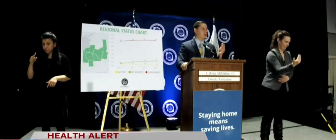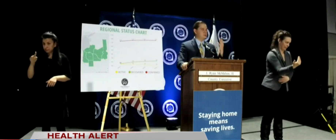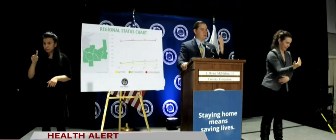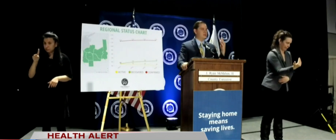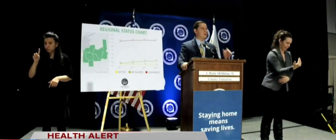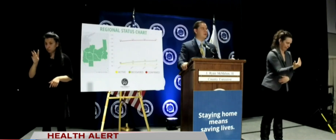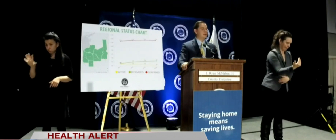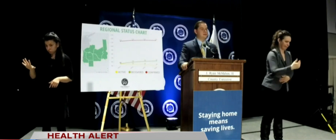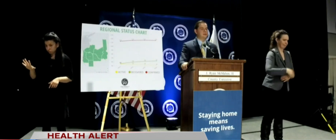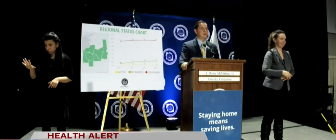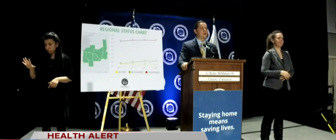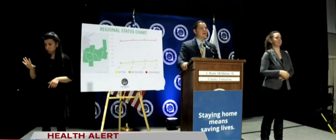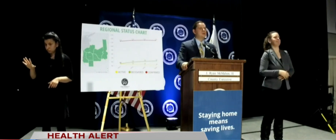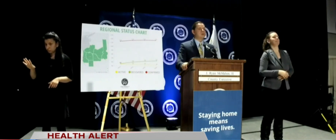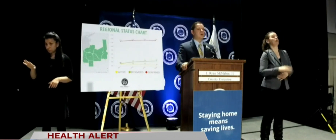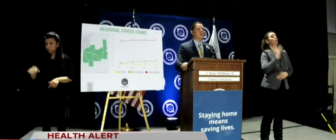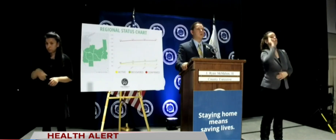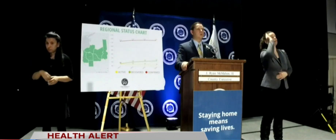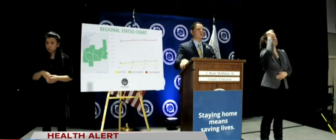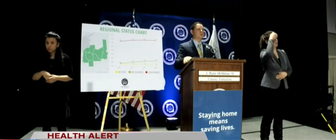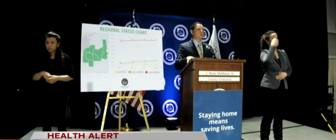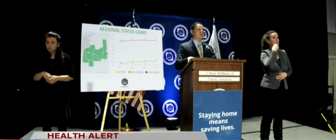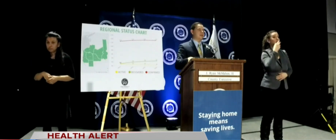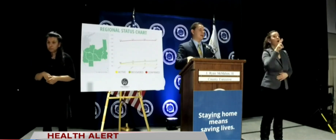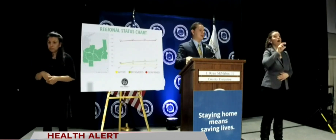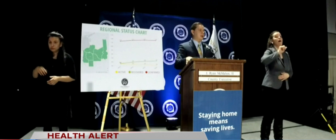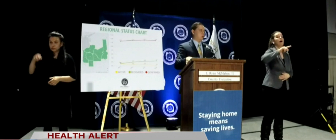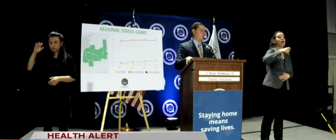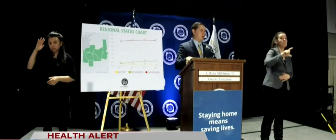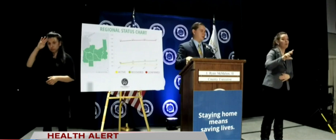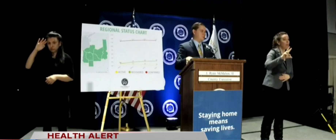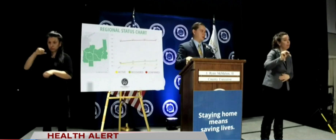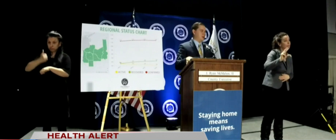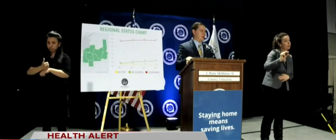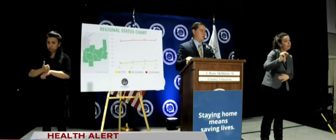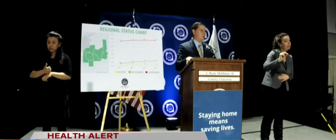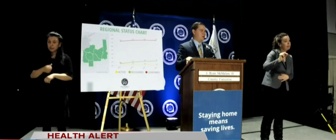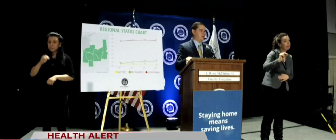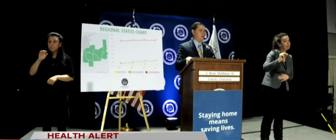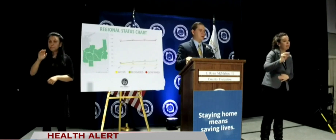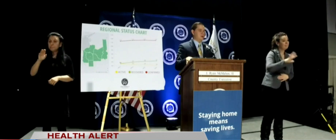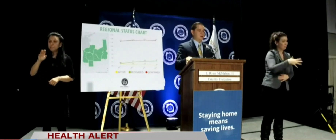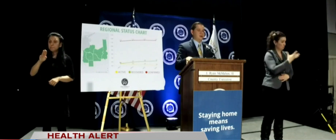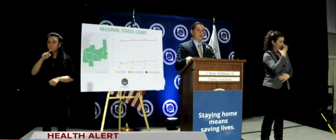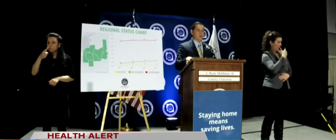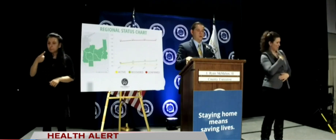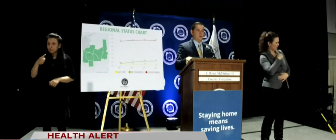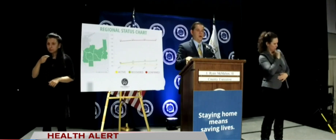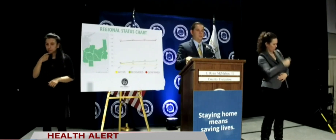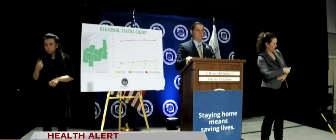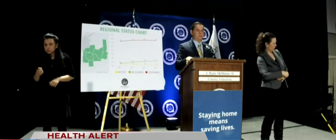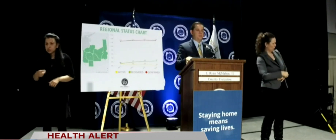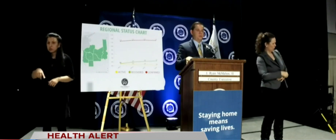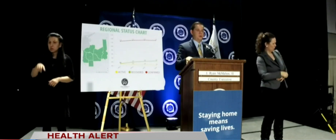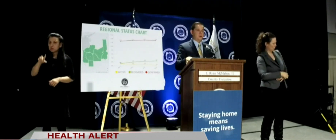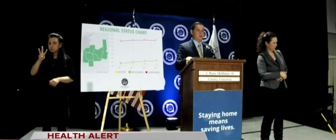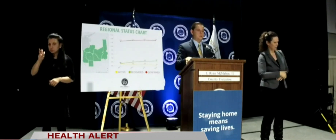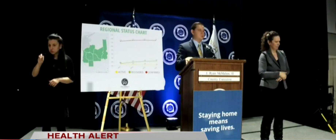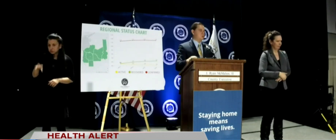April 30th, so the next 10 days. So let's not get angry about this right now and get worked up.